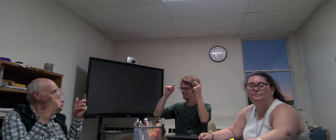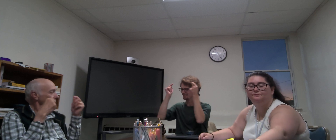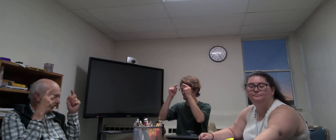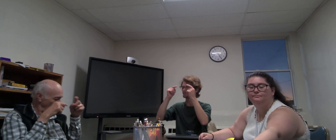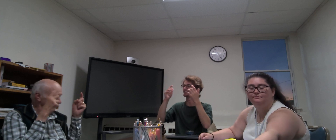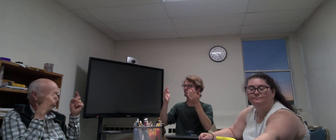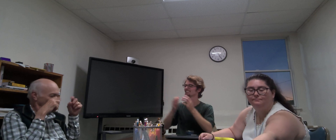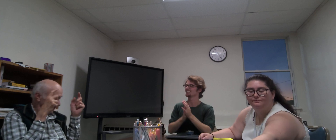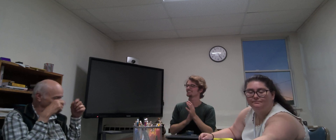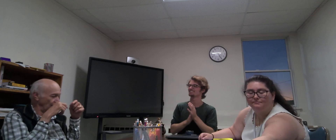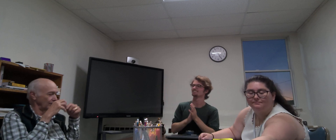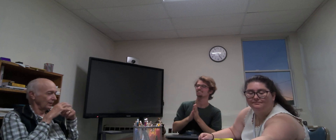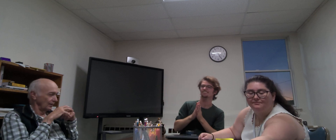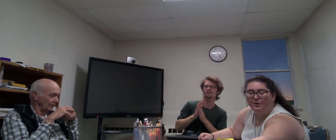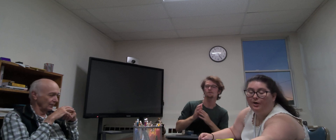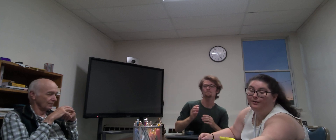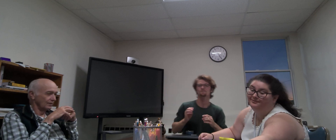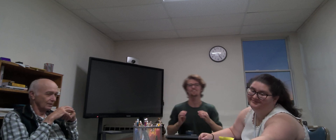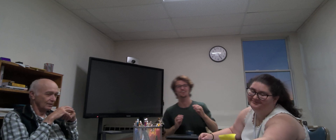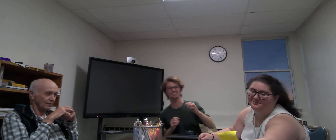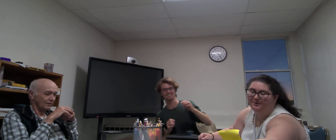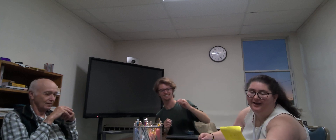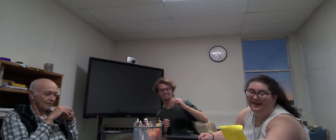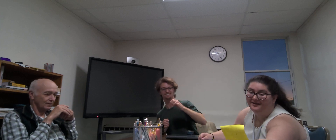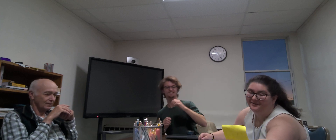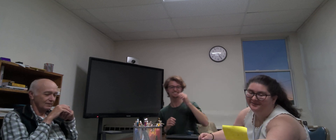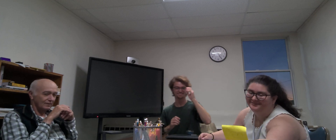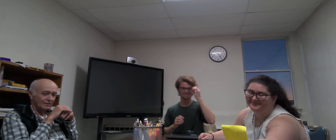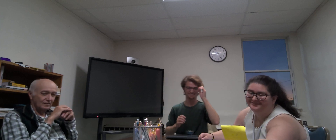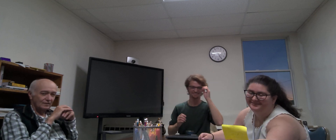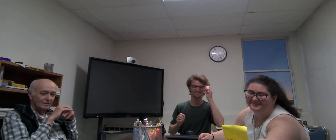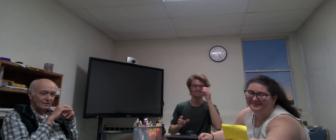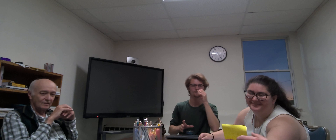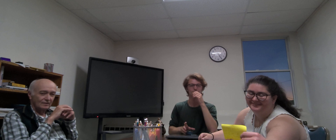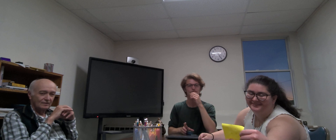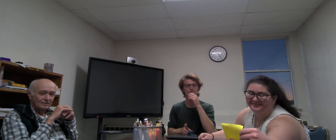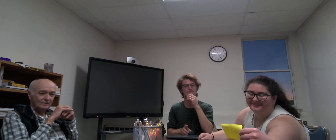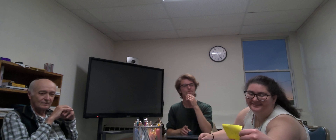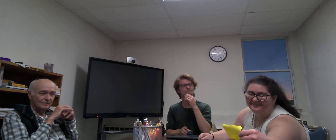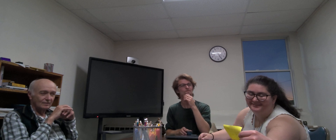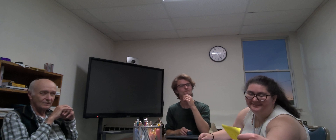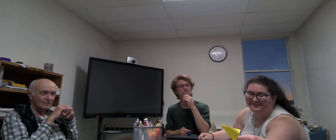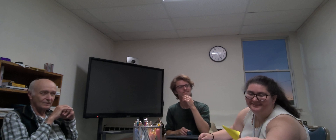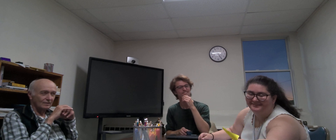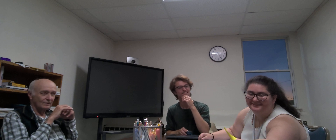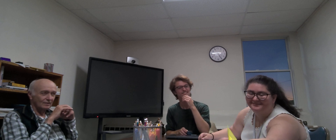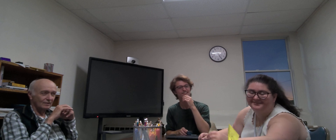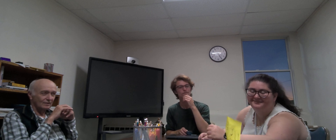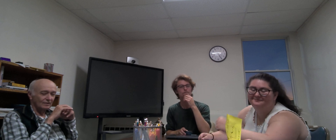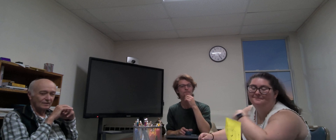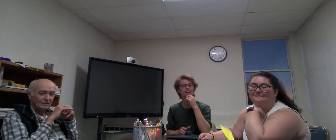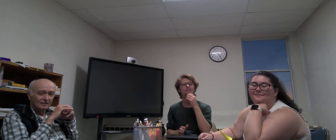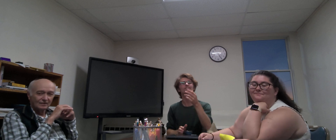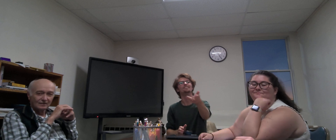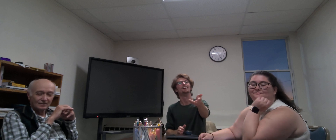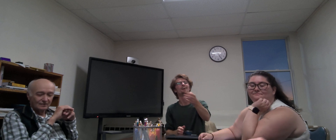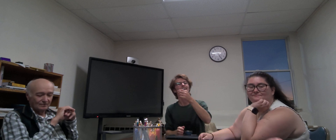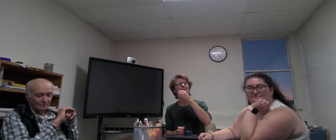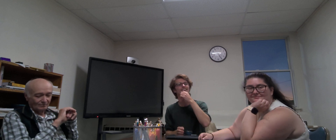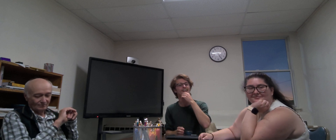just Right. up here. Yeah. Unless it's a Yeah. very special. Okay. Wow. So when she said snake, I was like, that's a solution. There's a snake in my boot. Yeah,